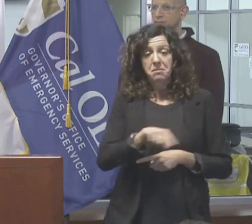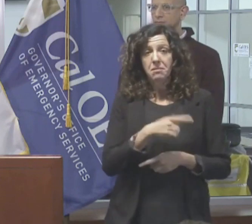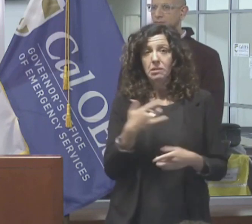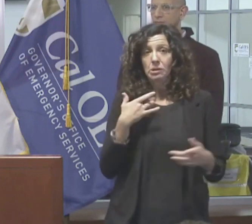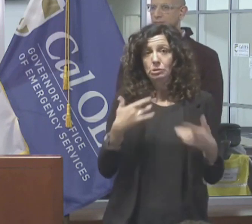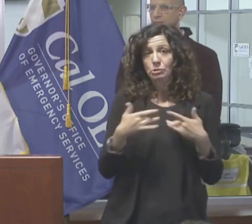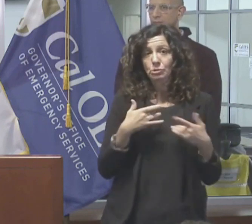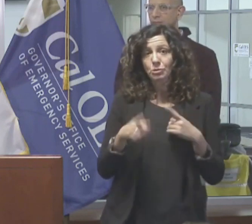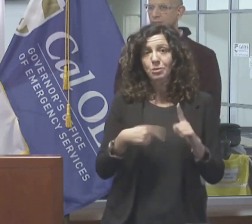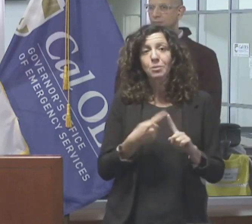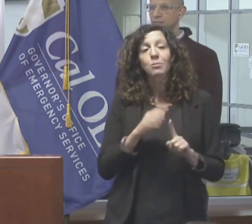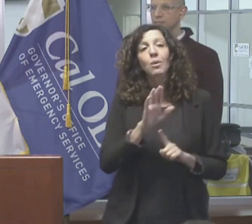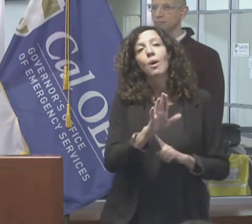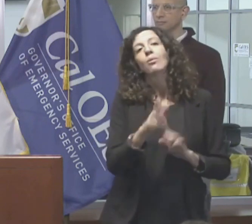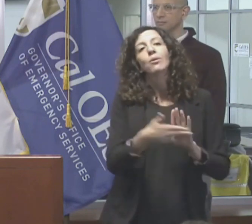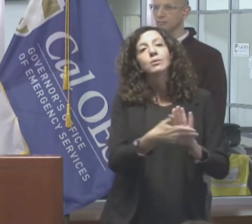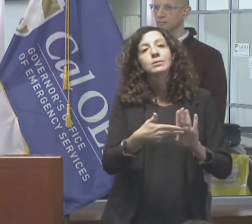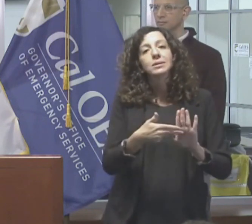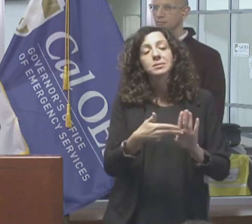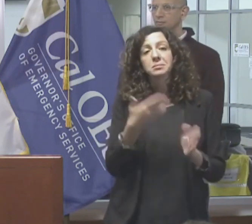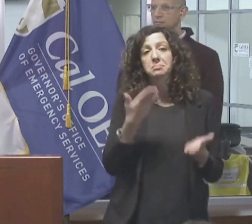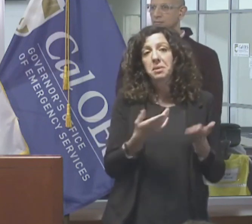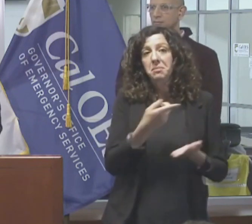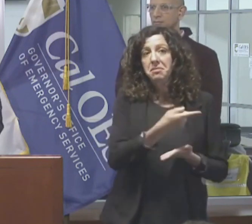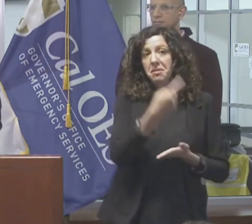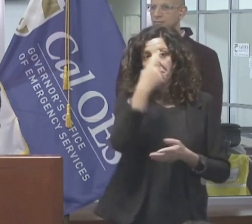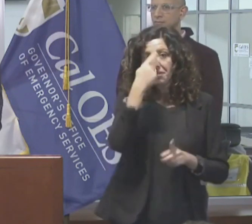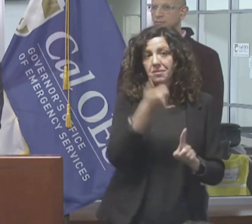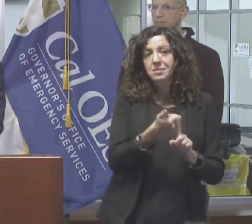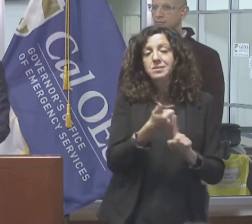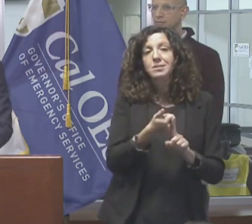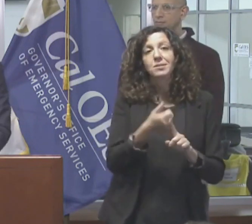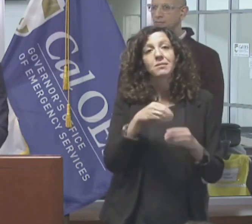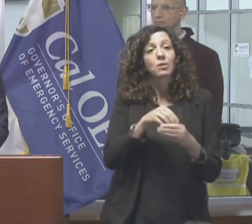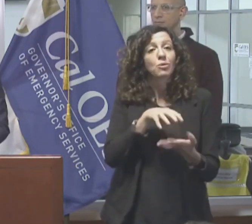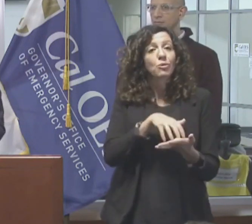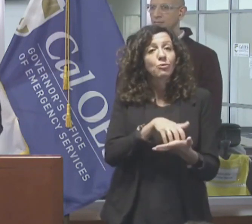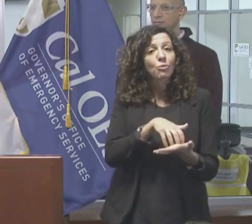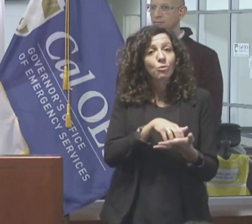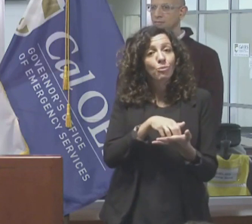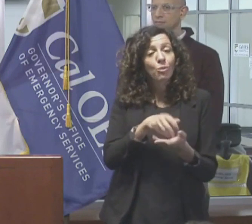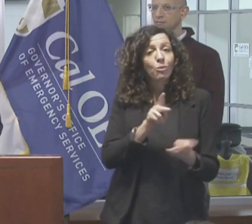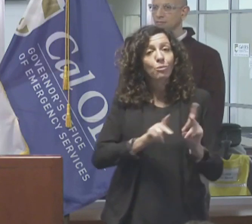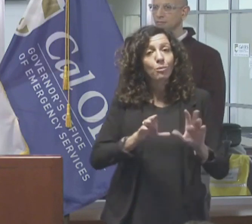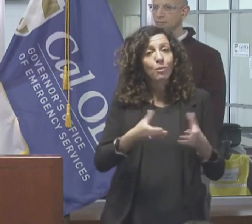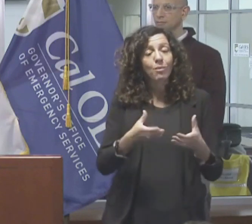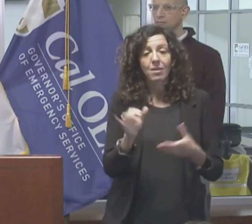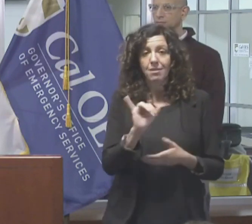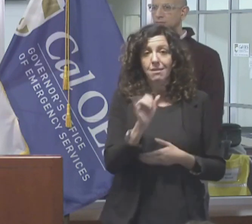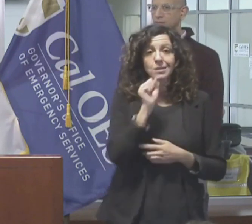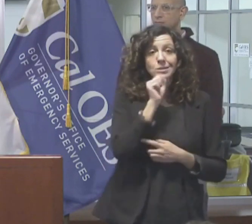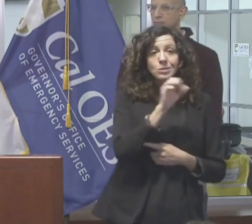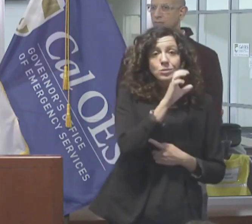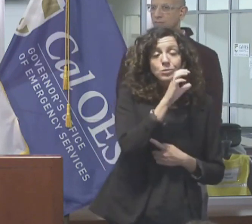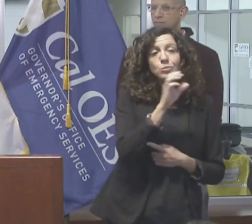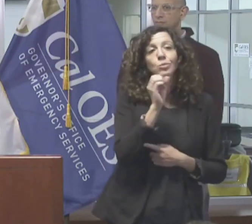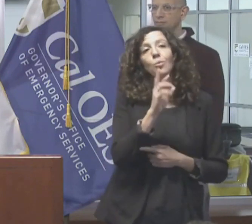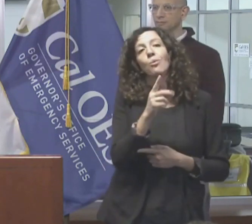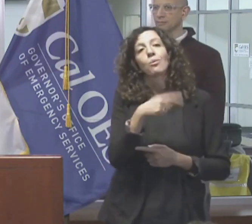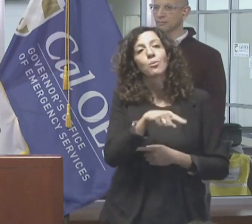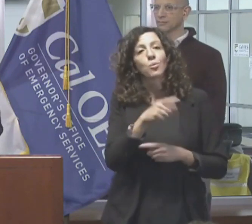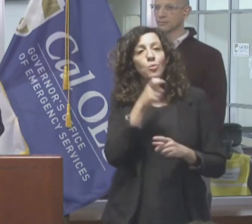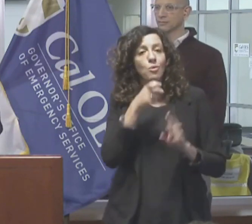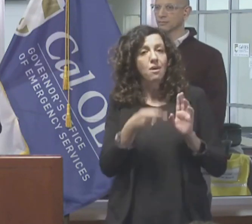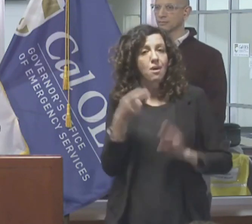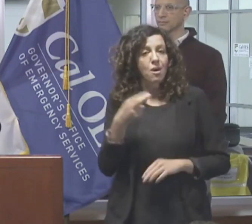from the perspective of being in a vulnerable population, be it our seniors or at higher risk of contracting the